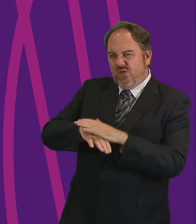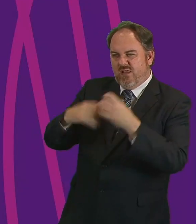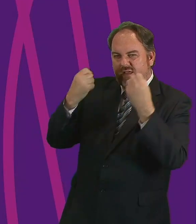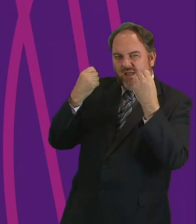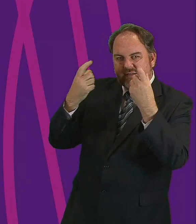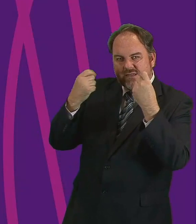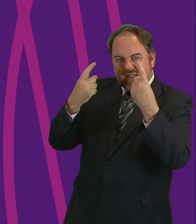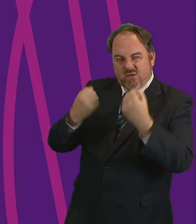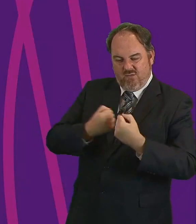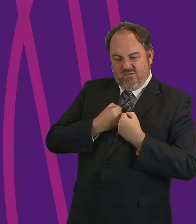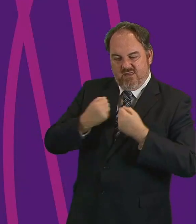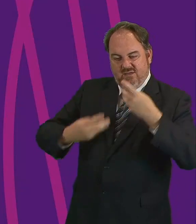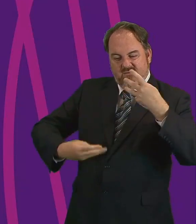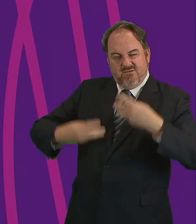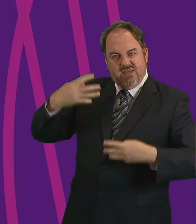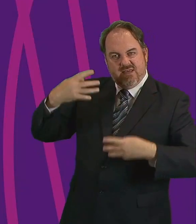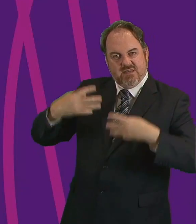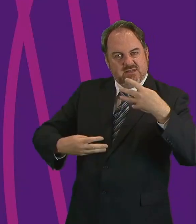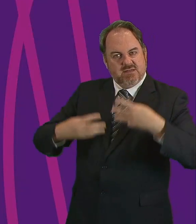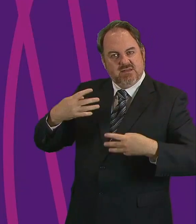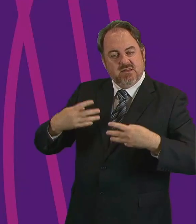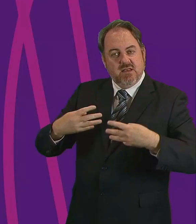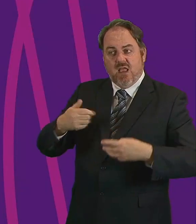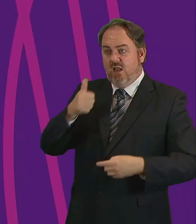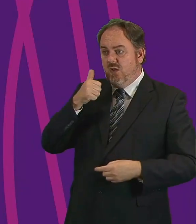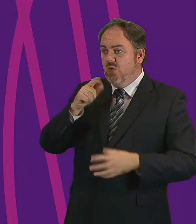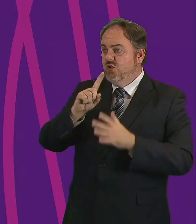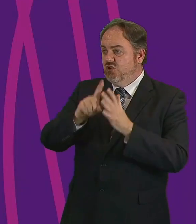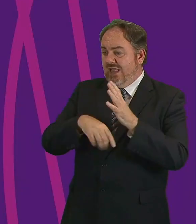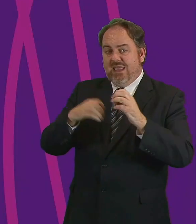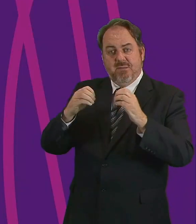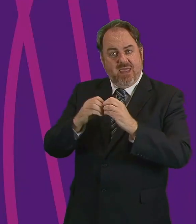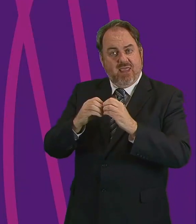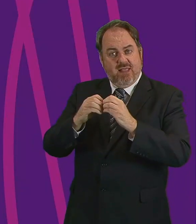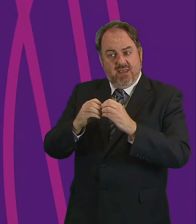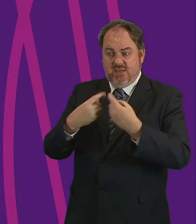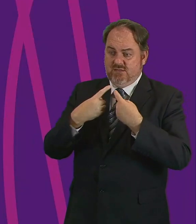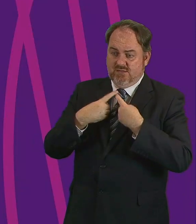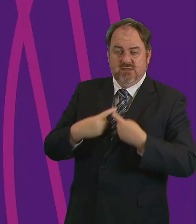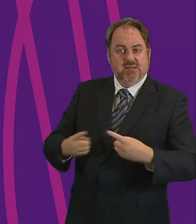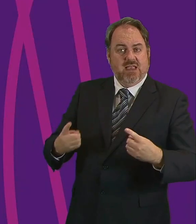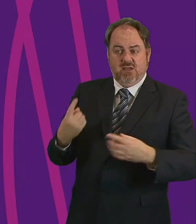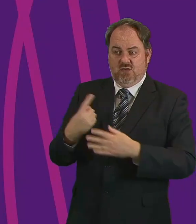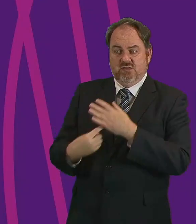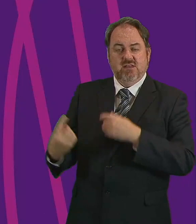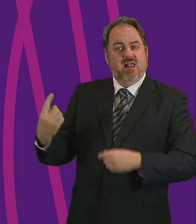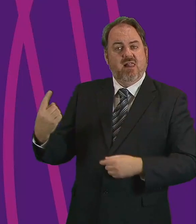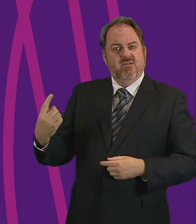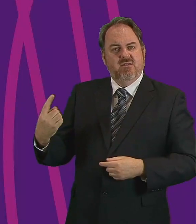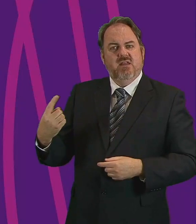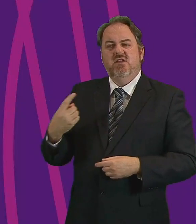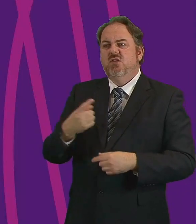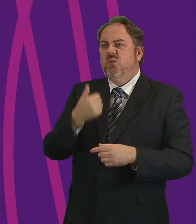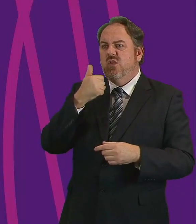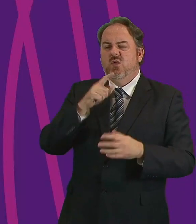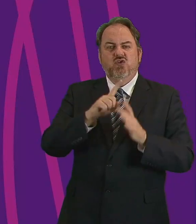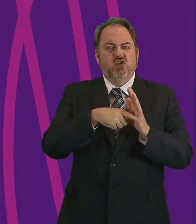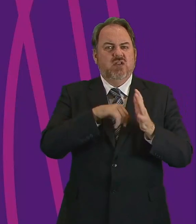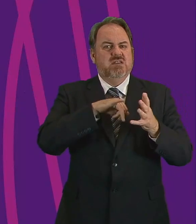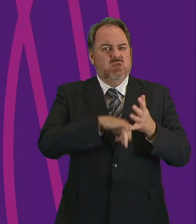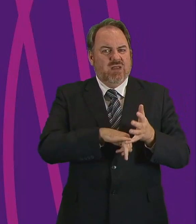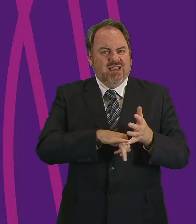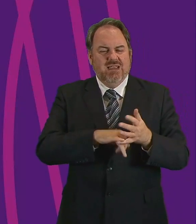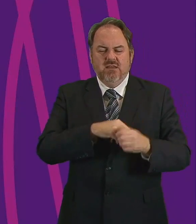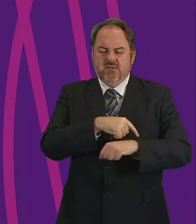information from the Scottish Government. And we should, as Jackie Baillie recognised, we should recognise that the endless hours that John Swinney